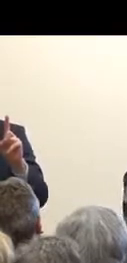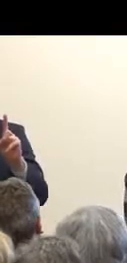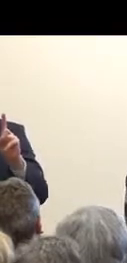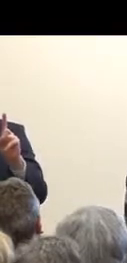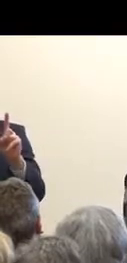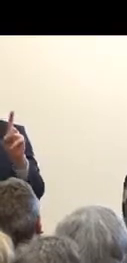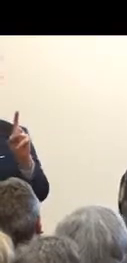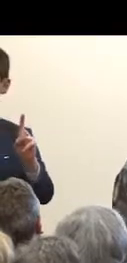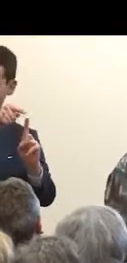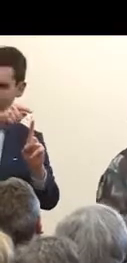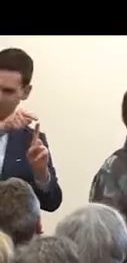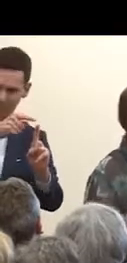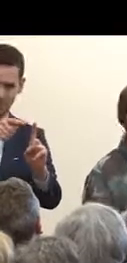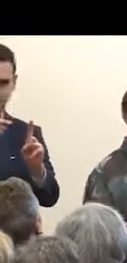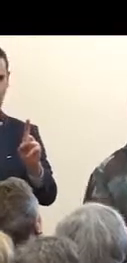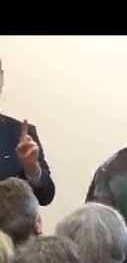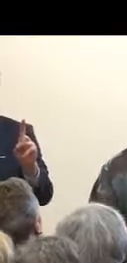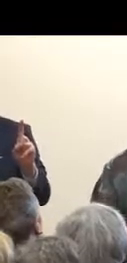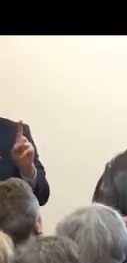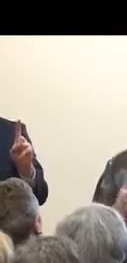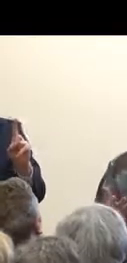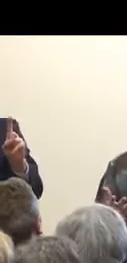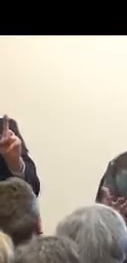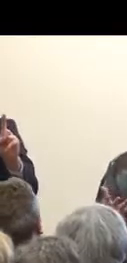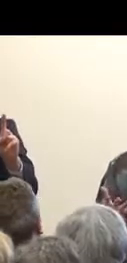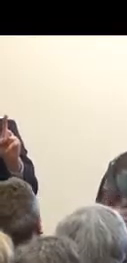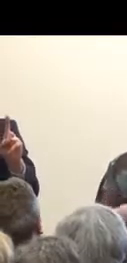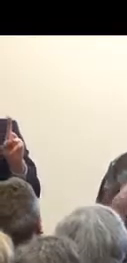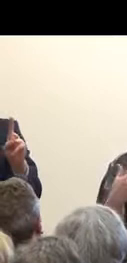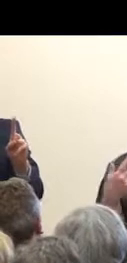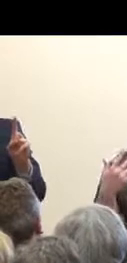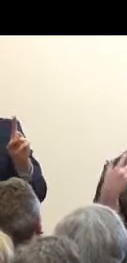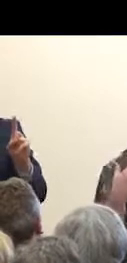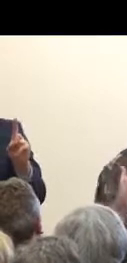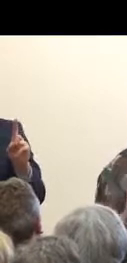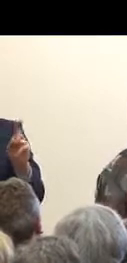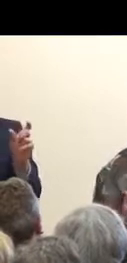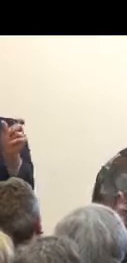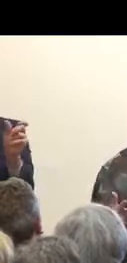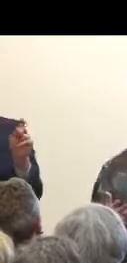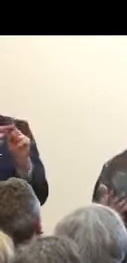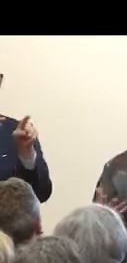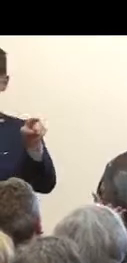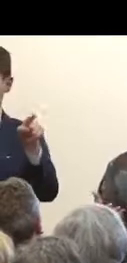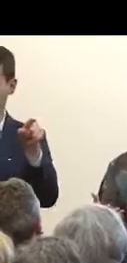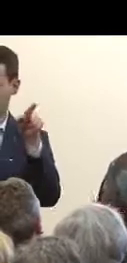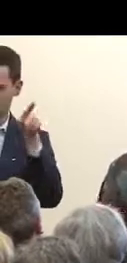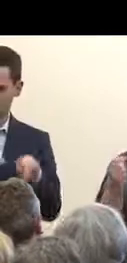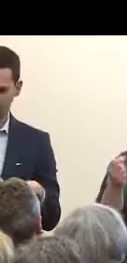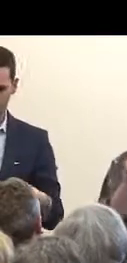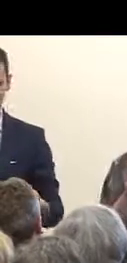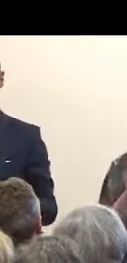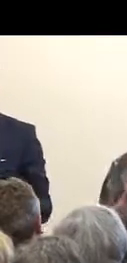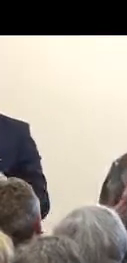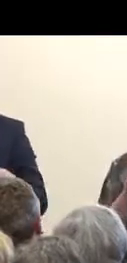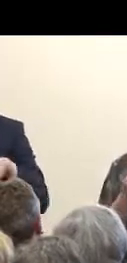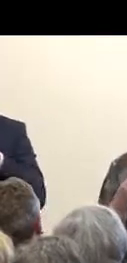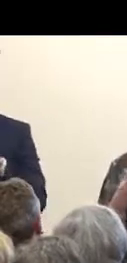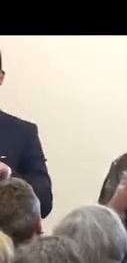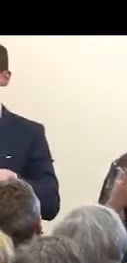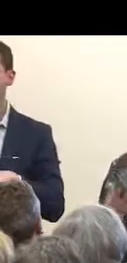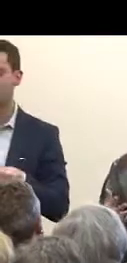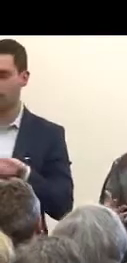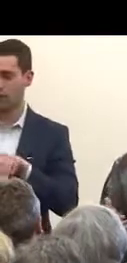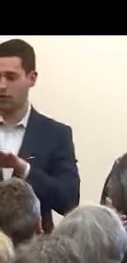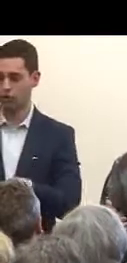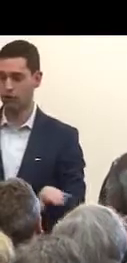the possessor, not for the subject. This isn't like English. If I say the children's lunch is ready, I don't say the